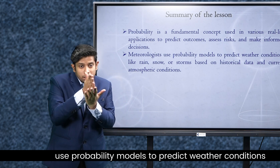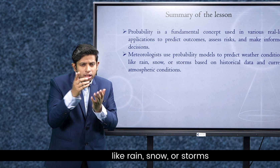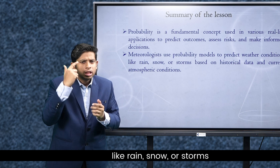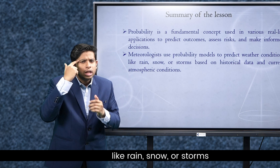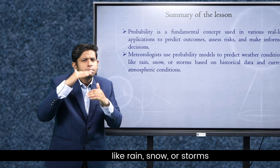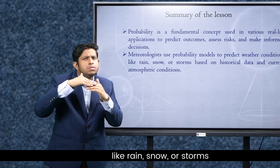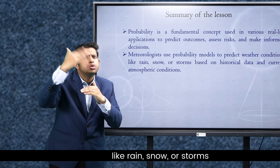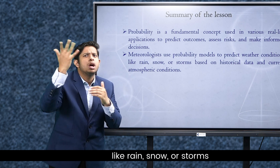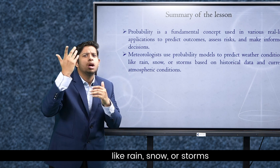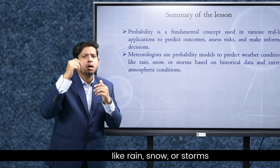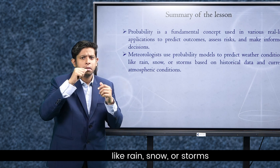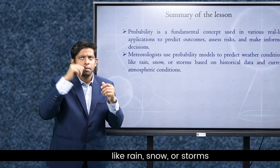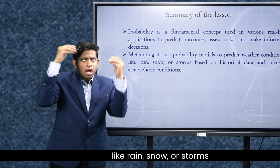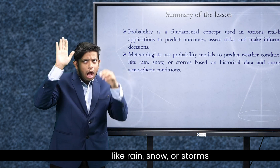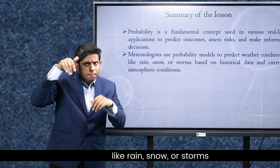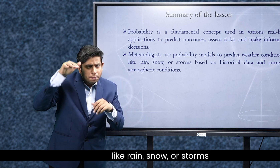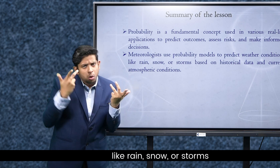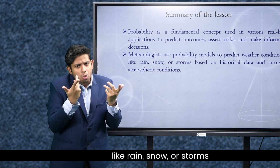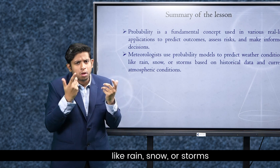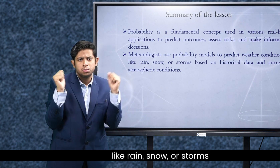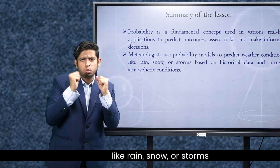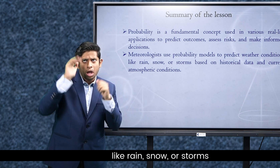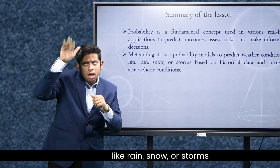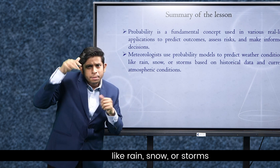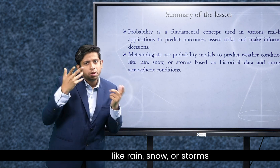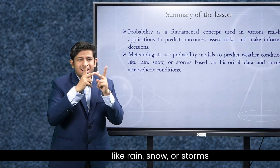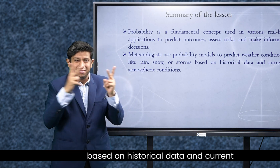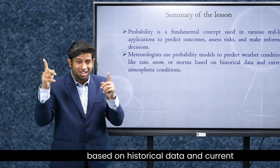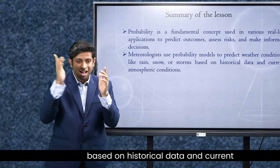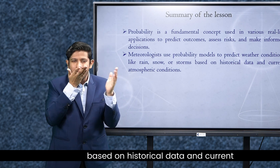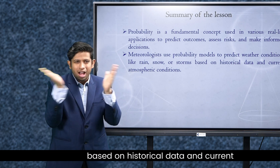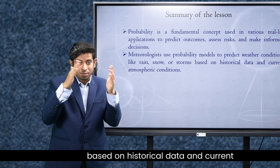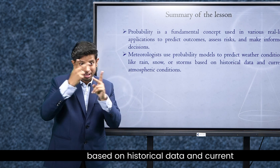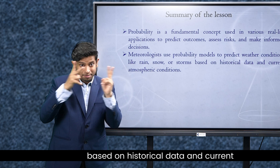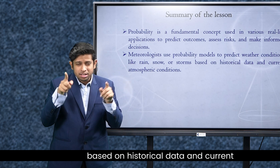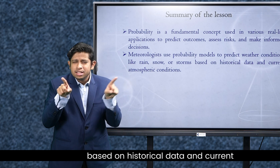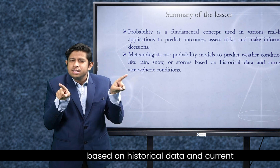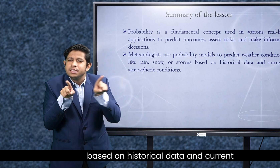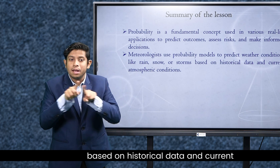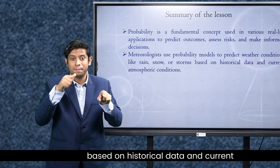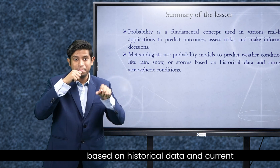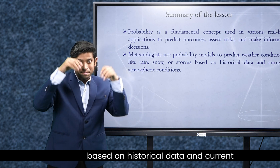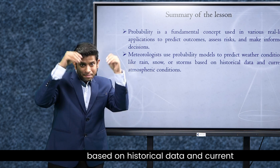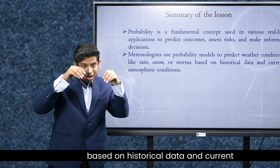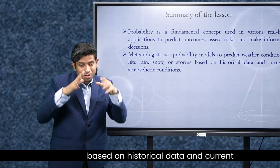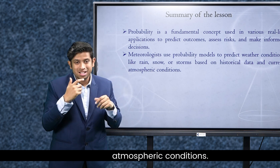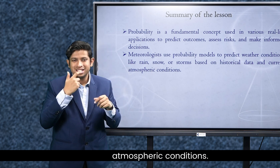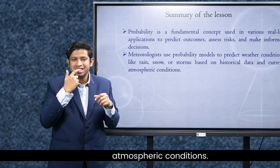like rain, snow, or storms based on historical data and current